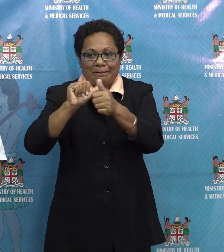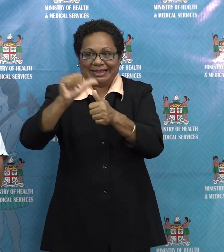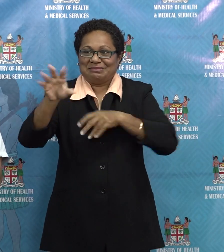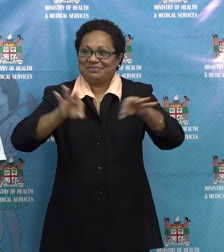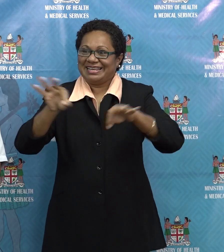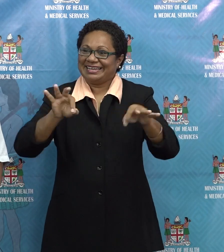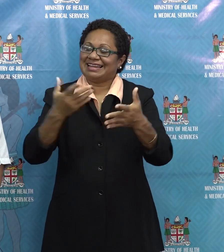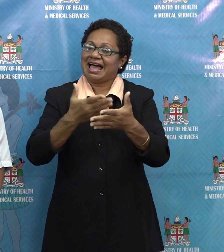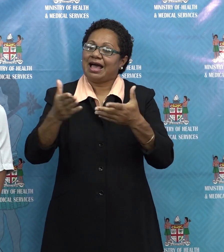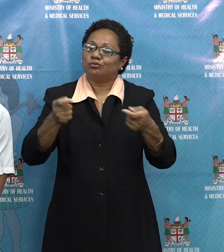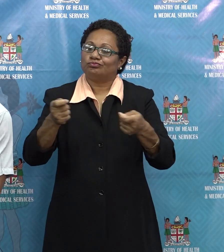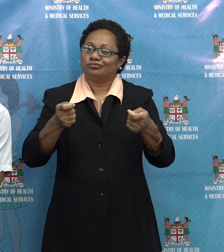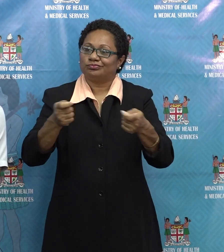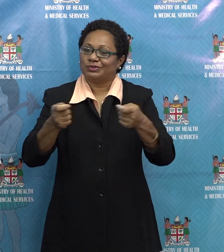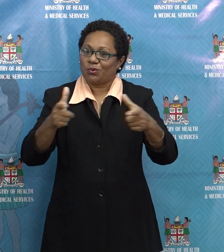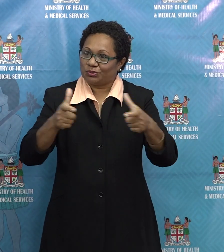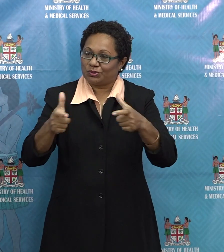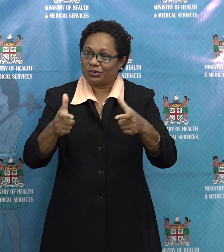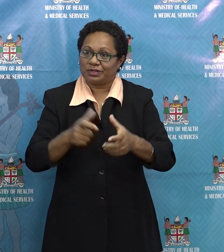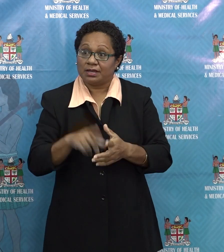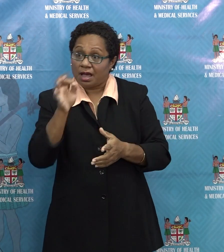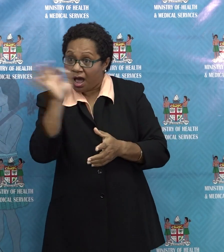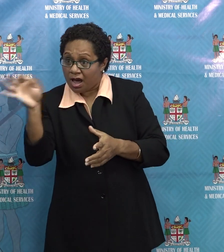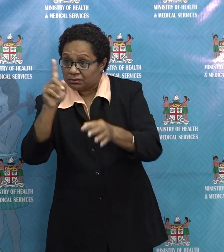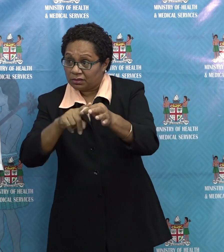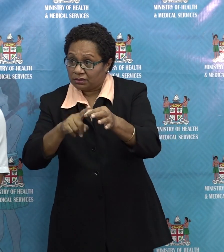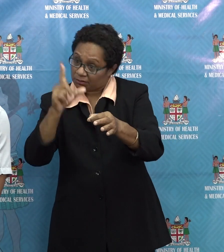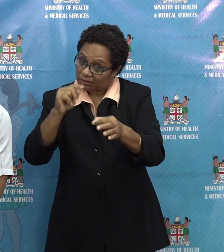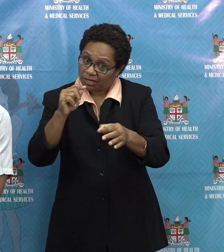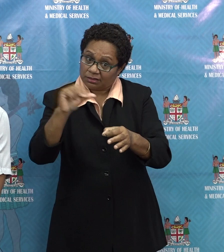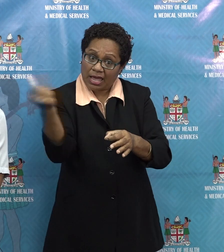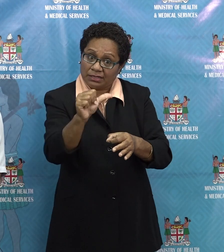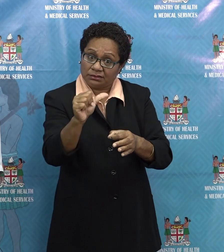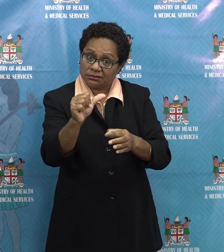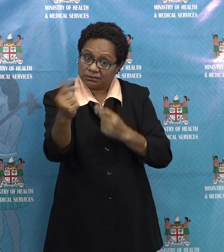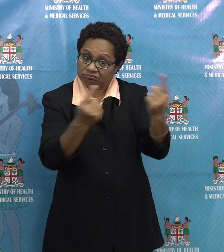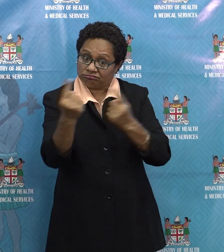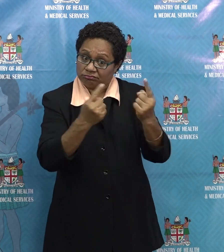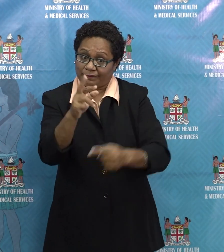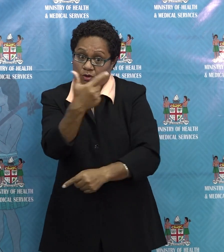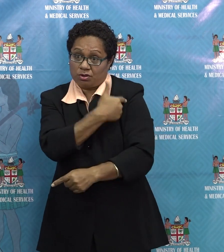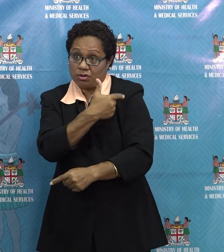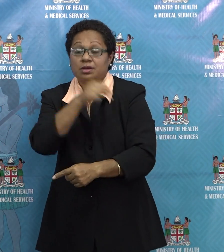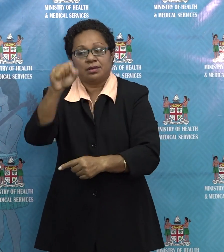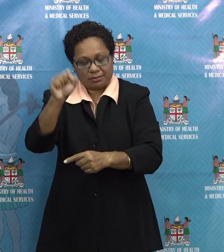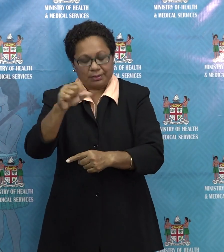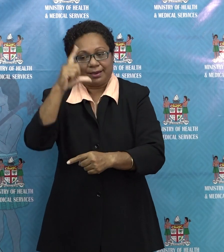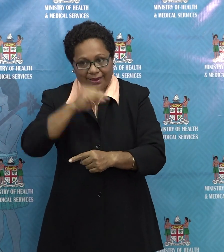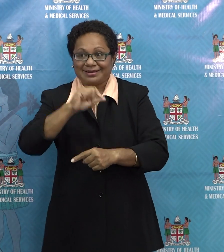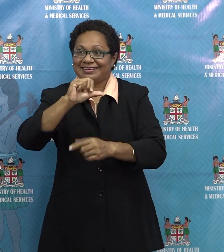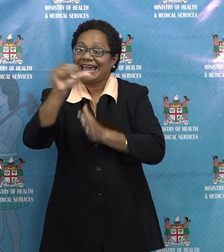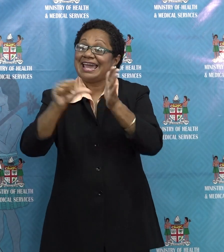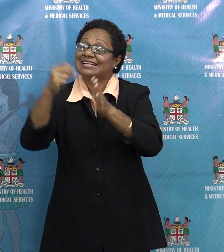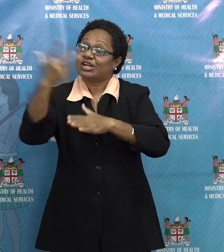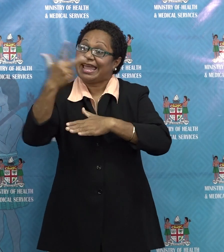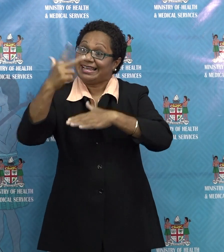because the expiry dates are a bit longer. Are they open to everyone? Can everyone in the country above the age of 18 Everyone in the get it? country above the age of 18,